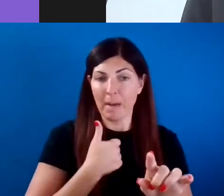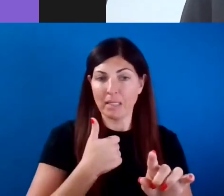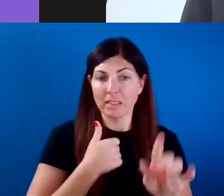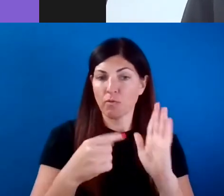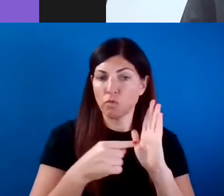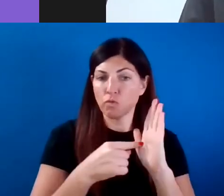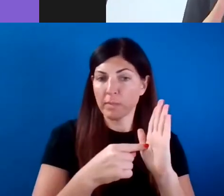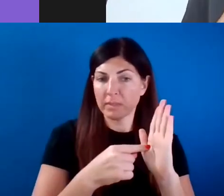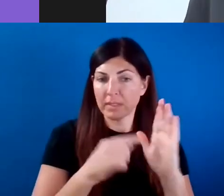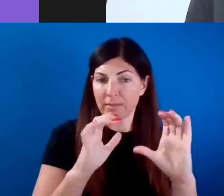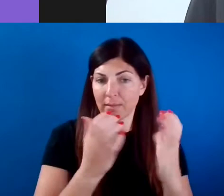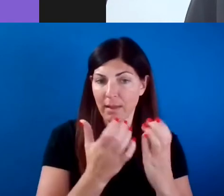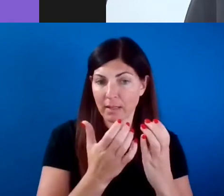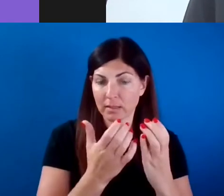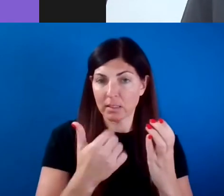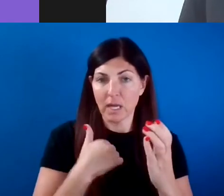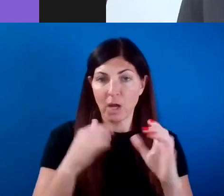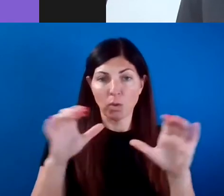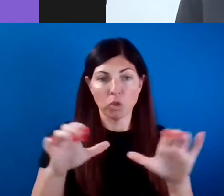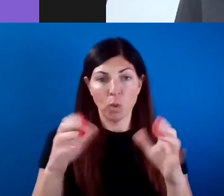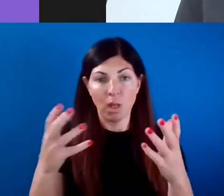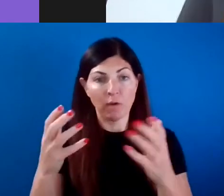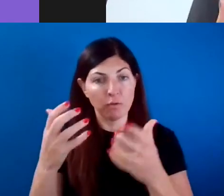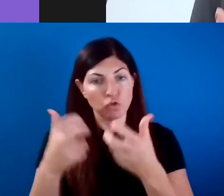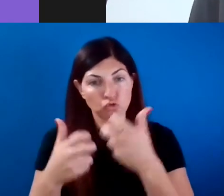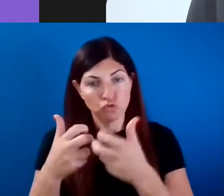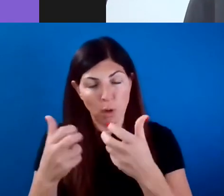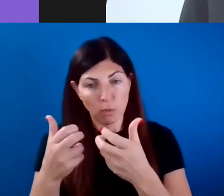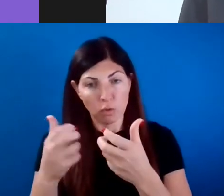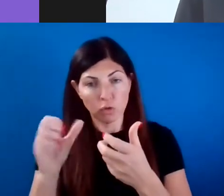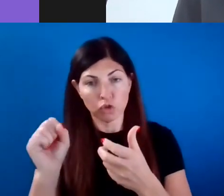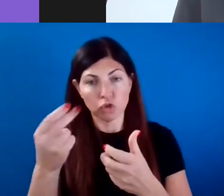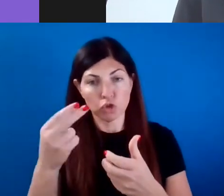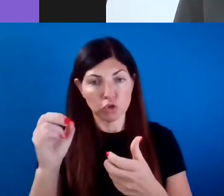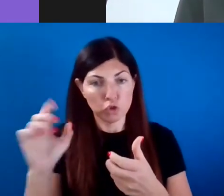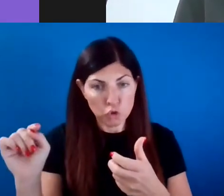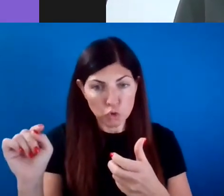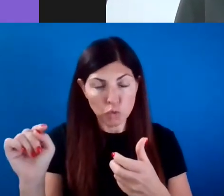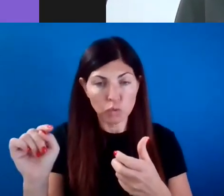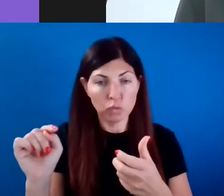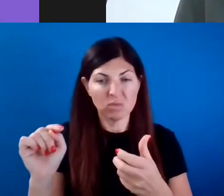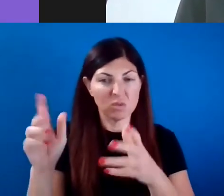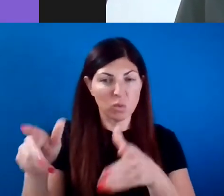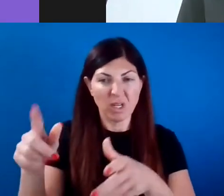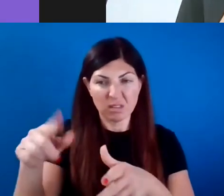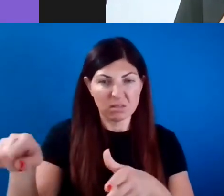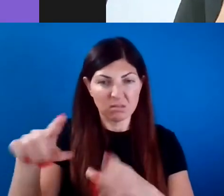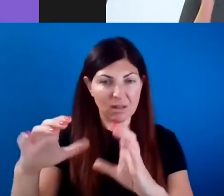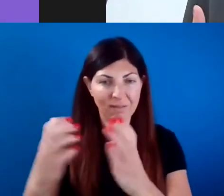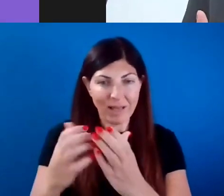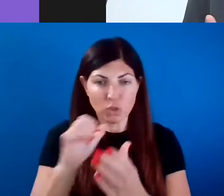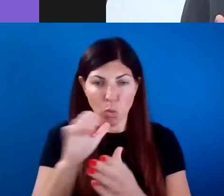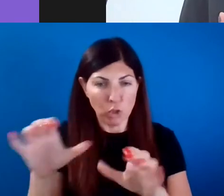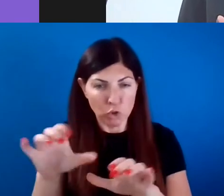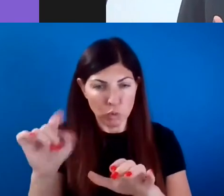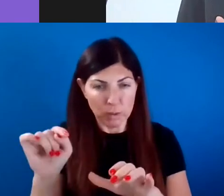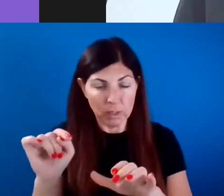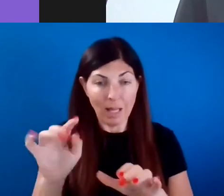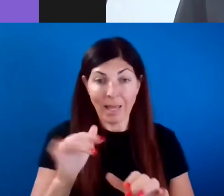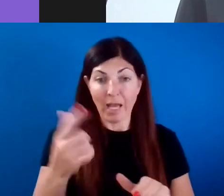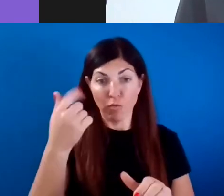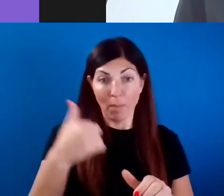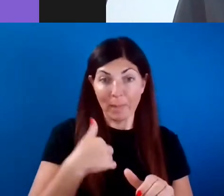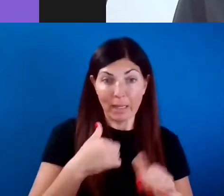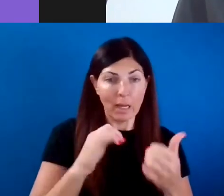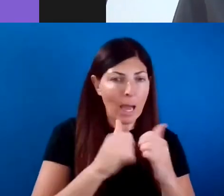classes. And I was doing a lot of troubleshooting to a lot of things that the rest of my classmates weren't really dealing with. of not only, how do I do my homework,